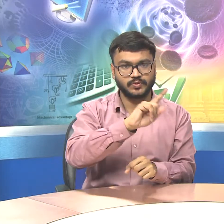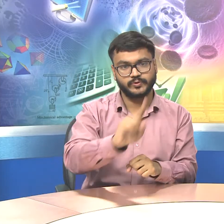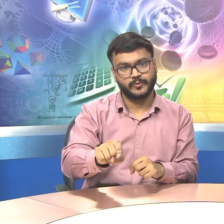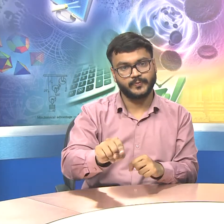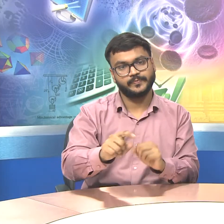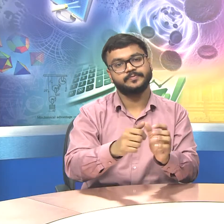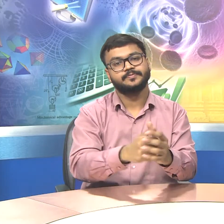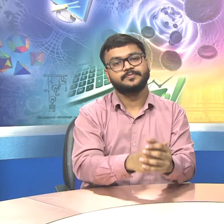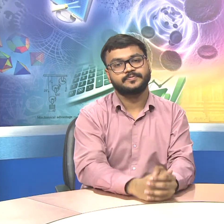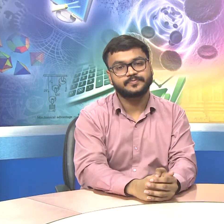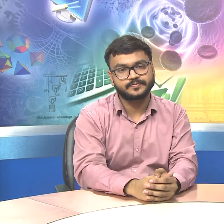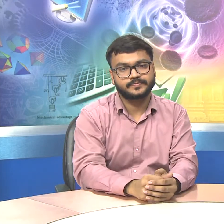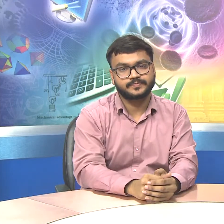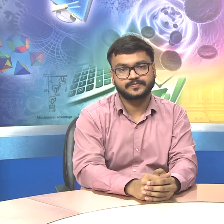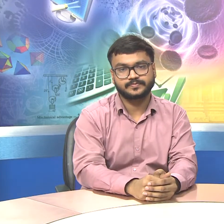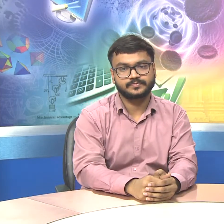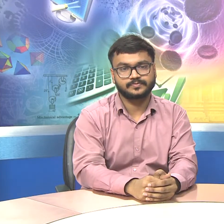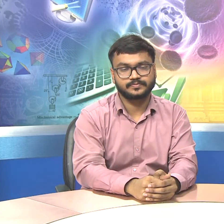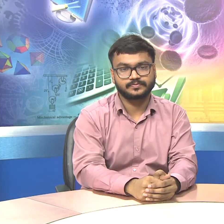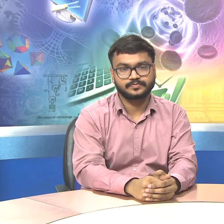And the answer is false.